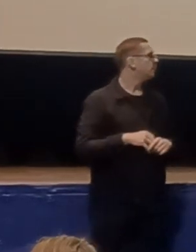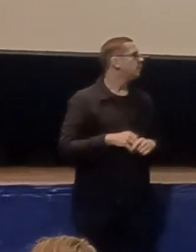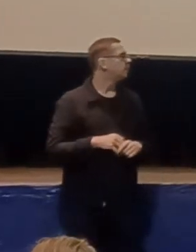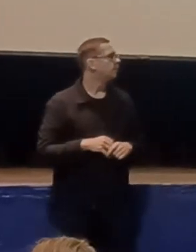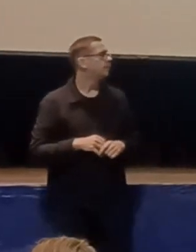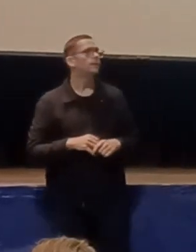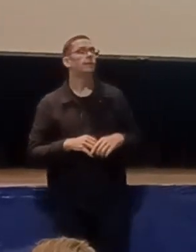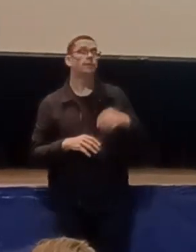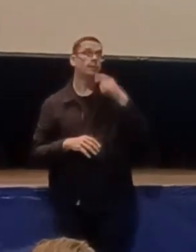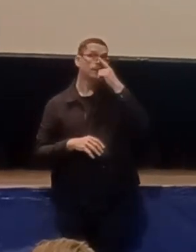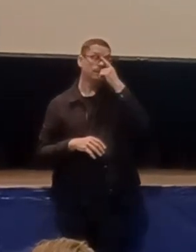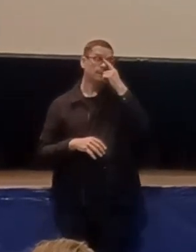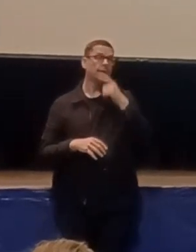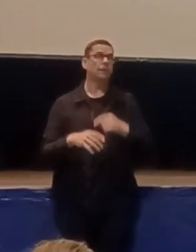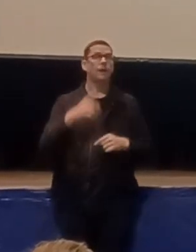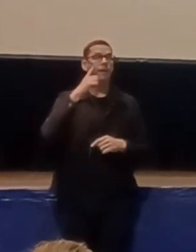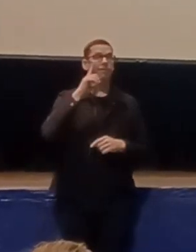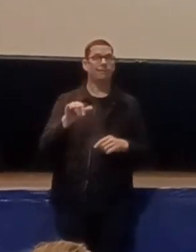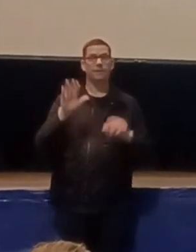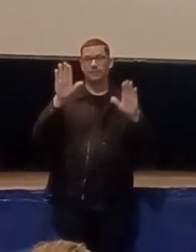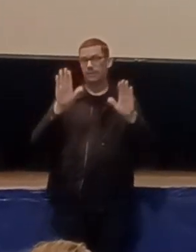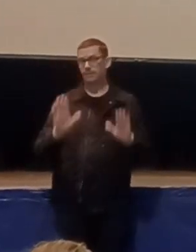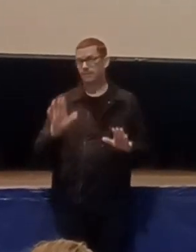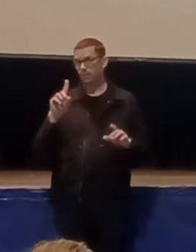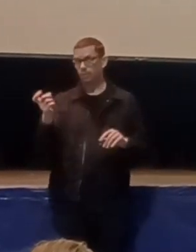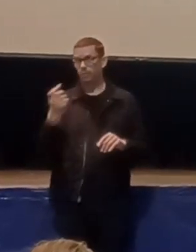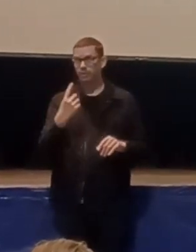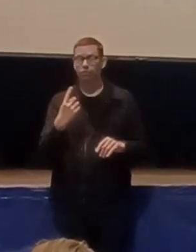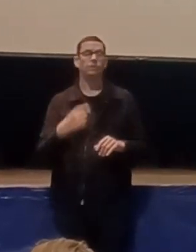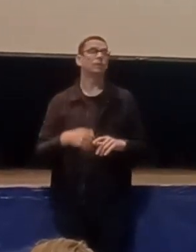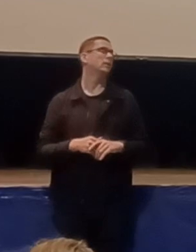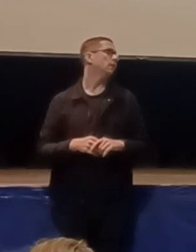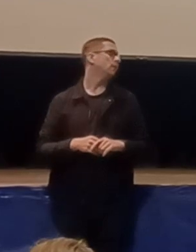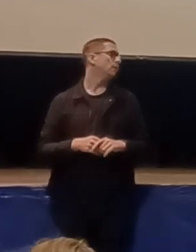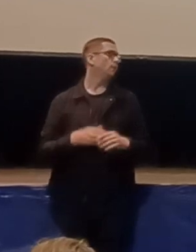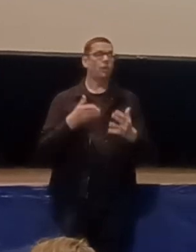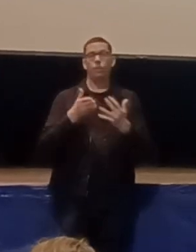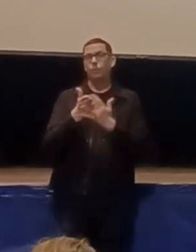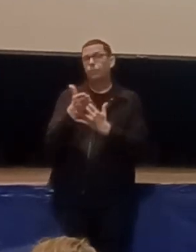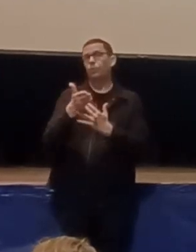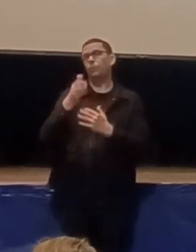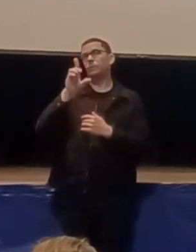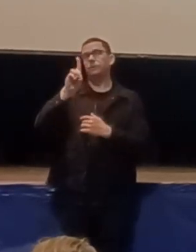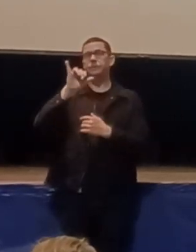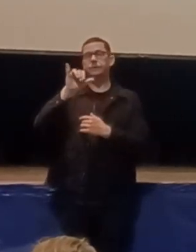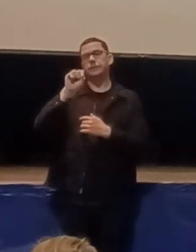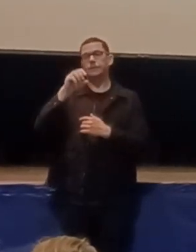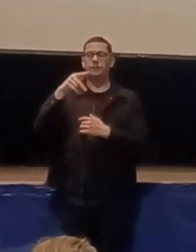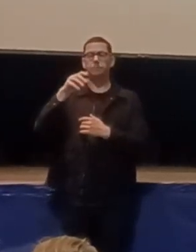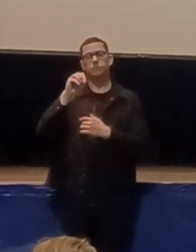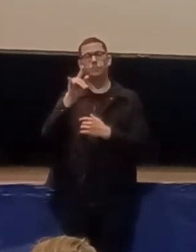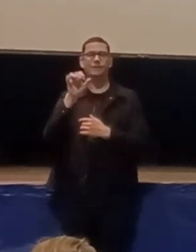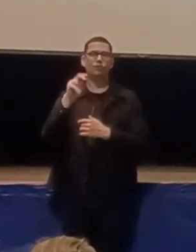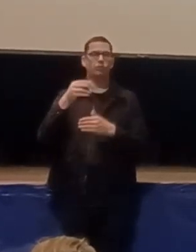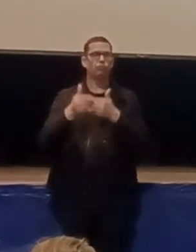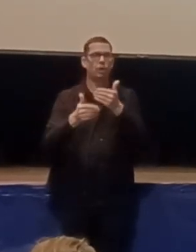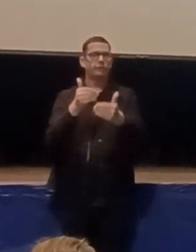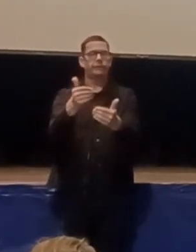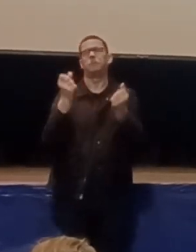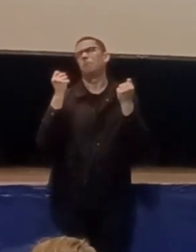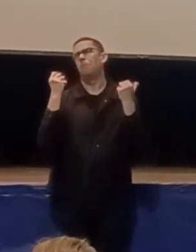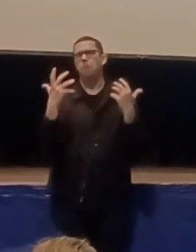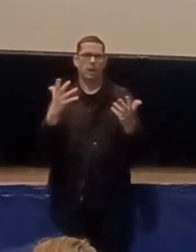excellent question. I think that's something that as we go through the disposition process and the visioning for the 8 acres, there are myriad of